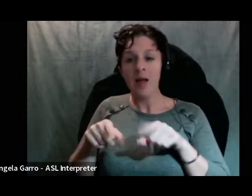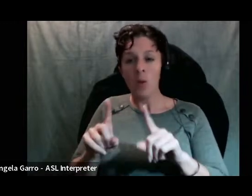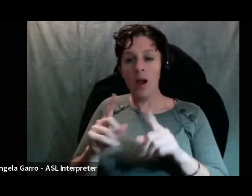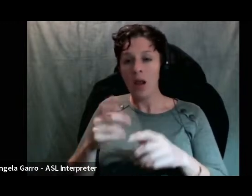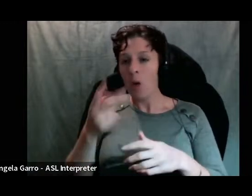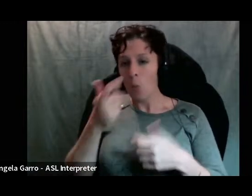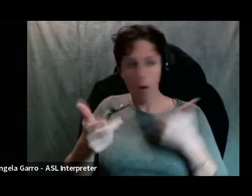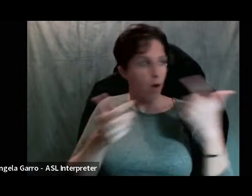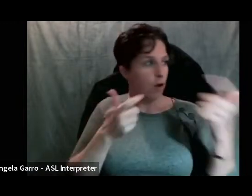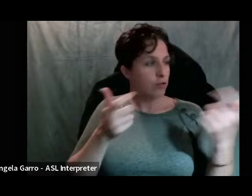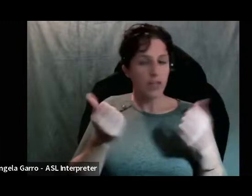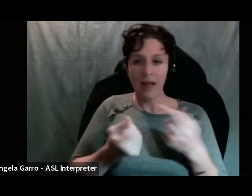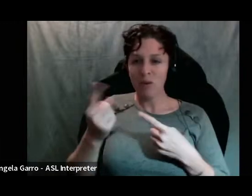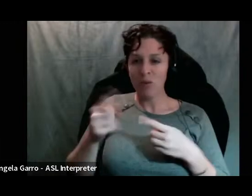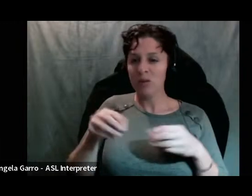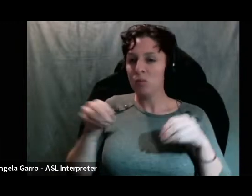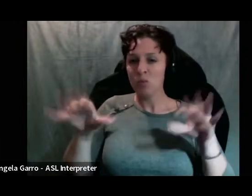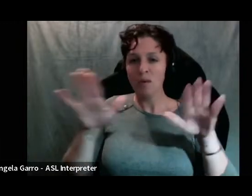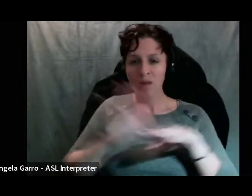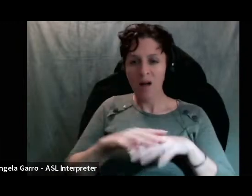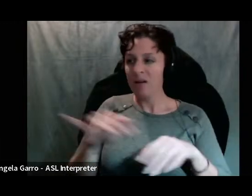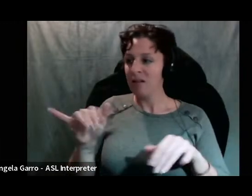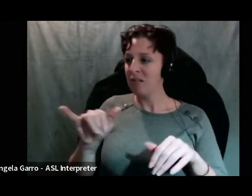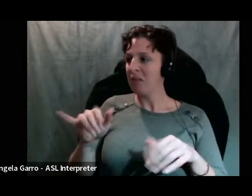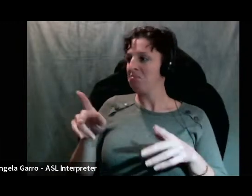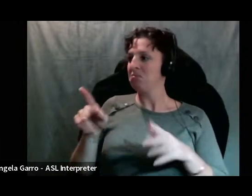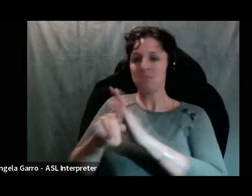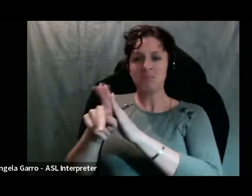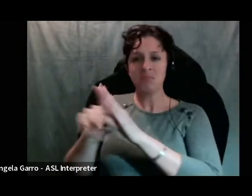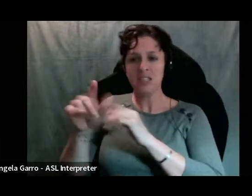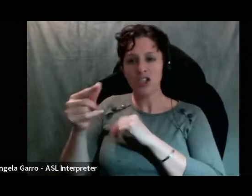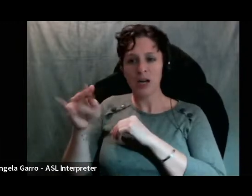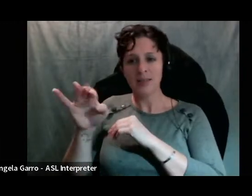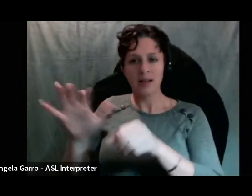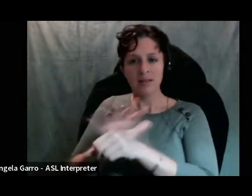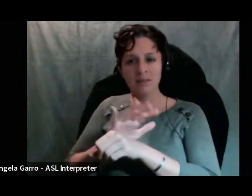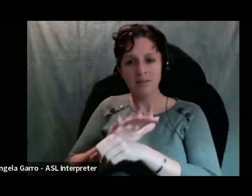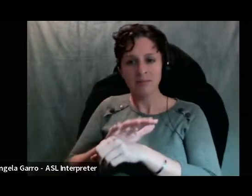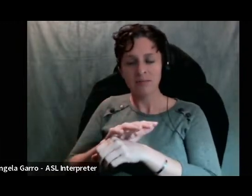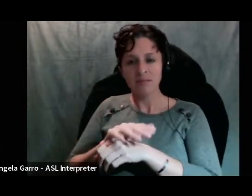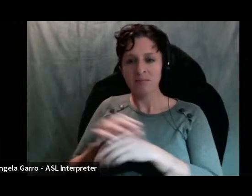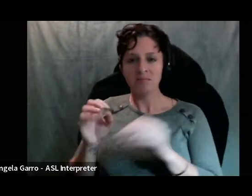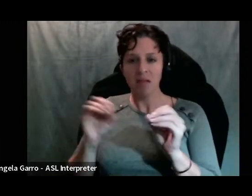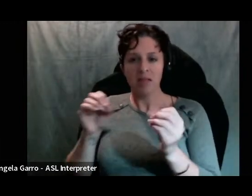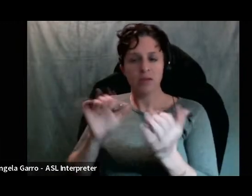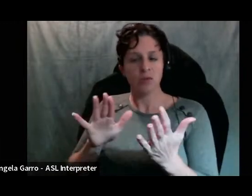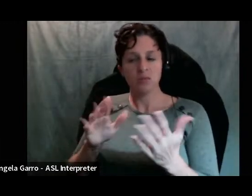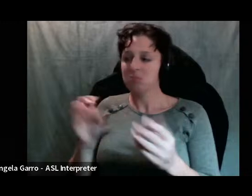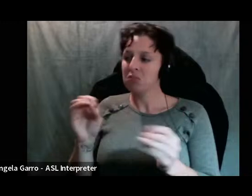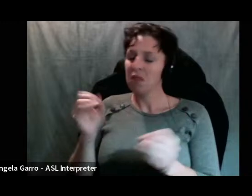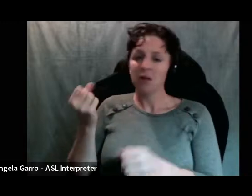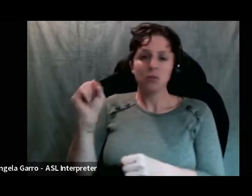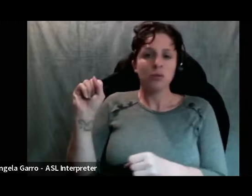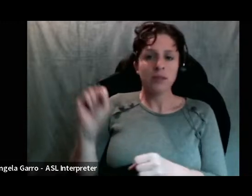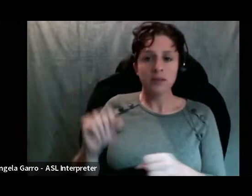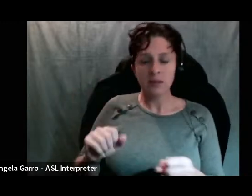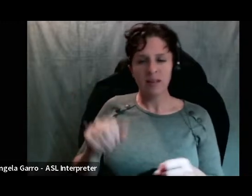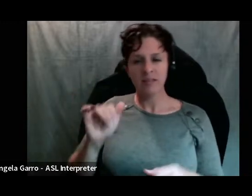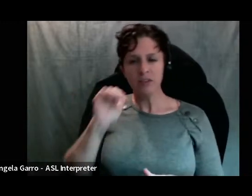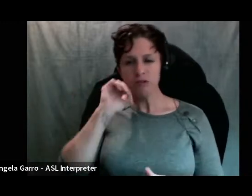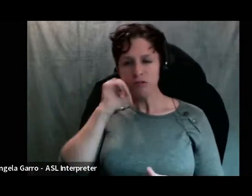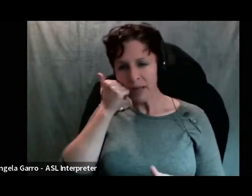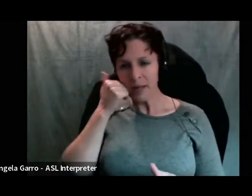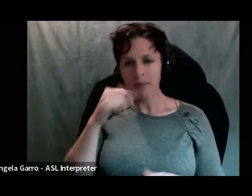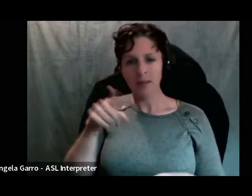around me move on as if genocide is nothing to address and nothing to protest. It is a shame that